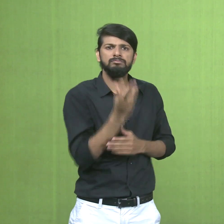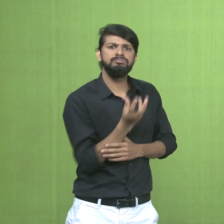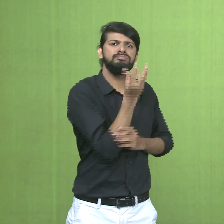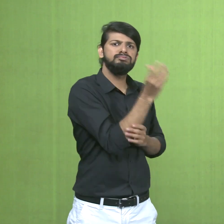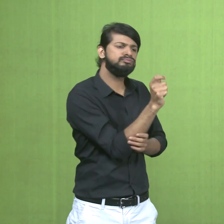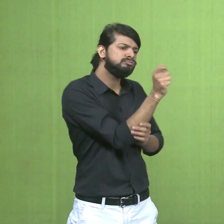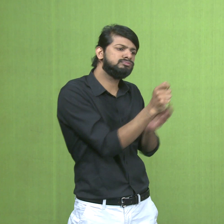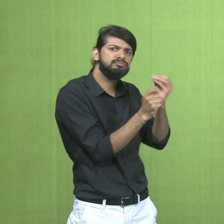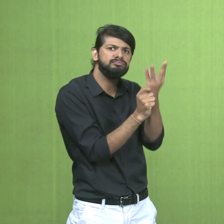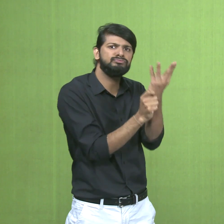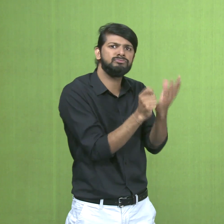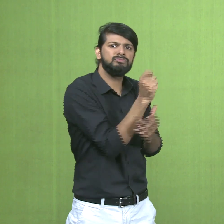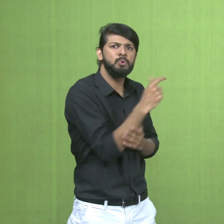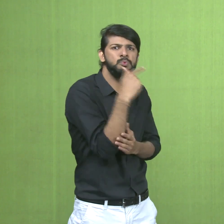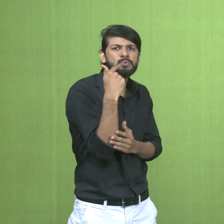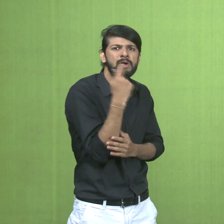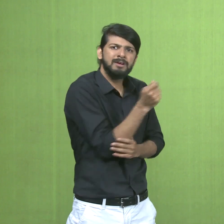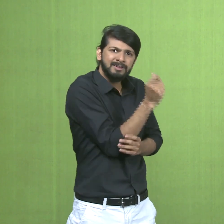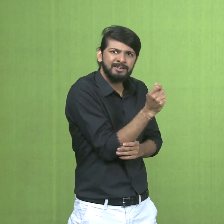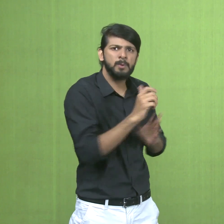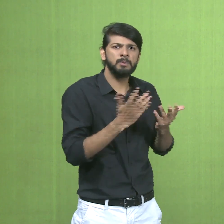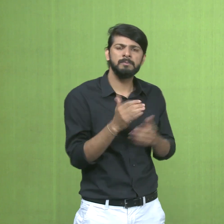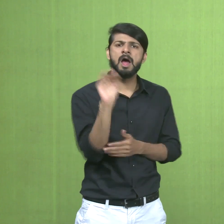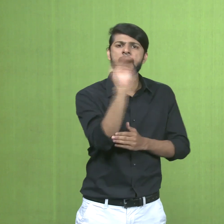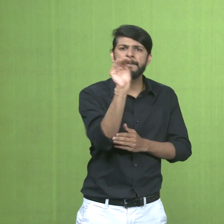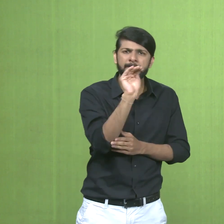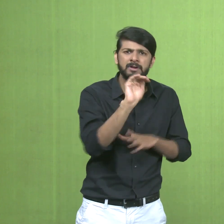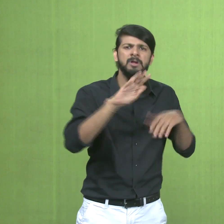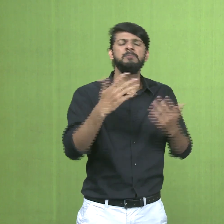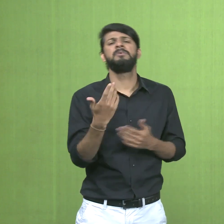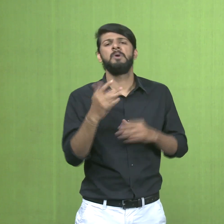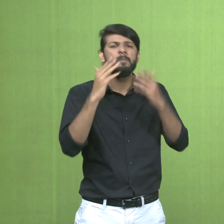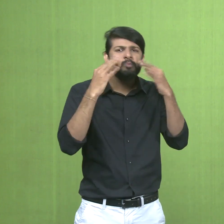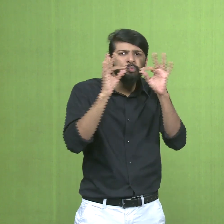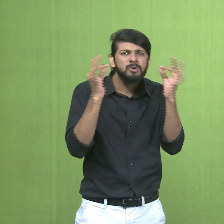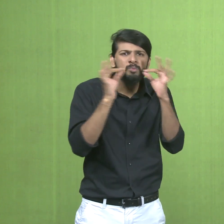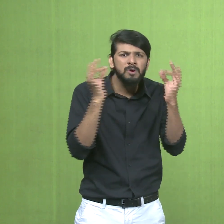or the chubby woman holding a red rose, the snake,